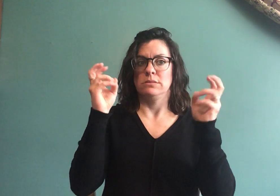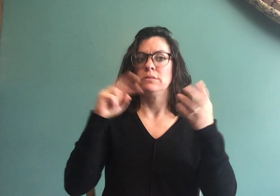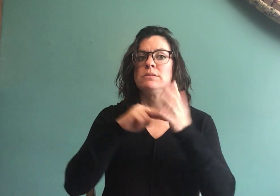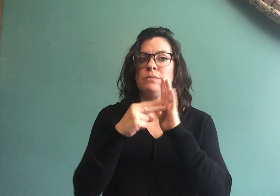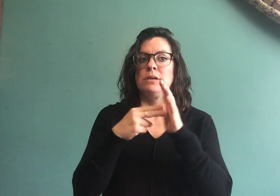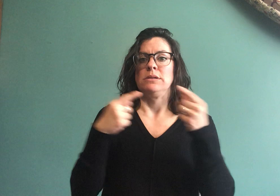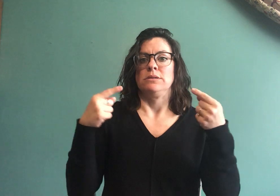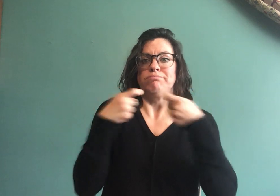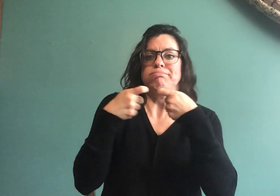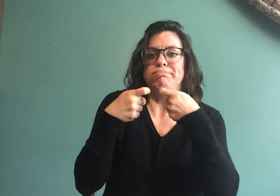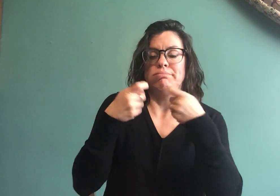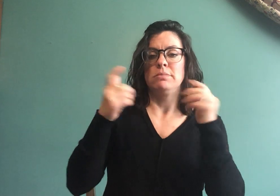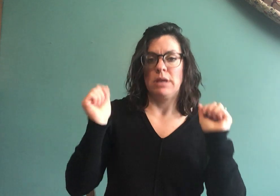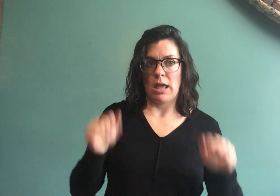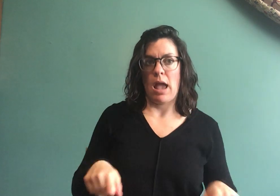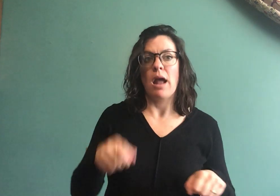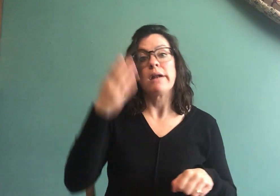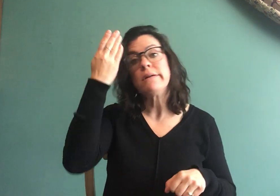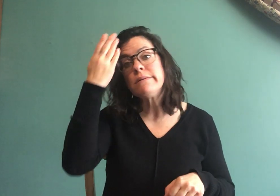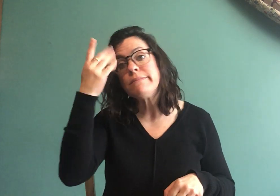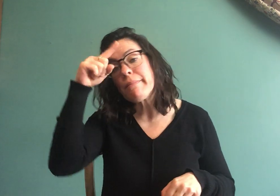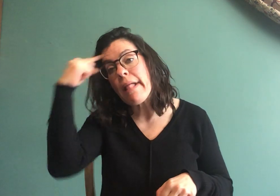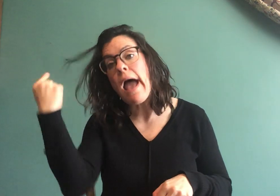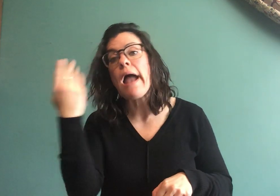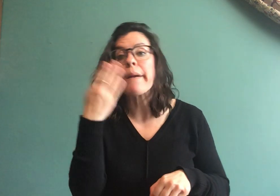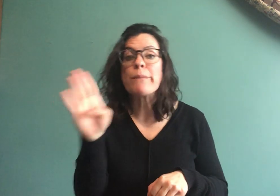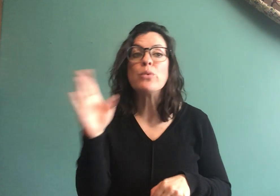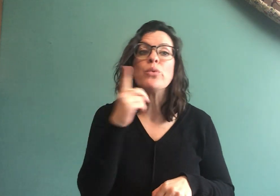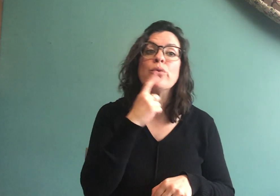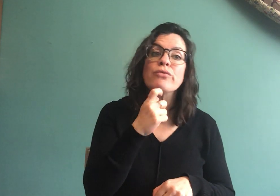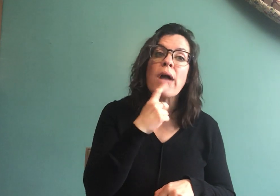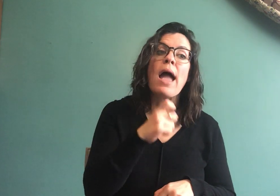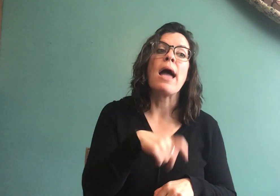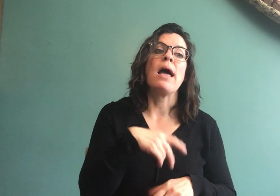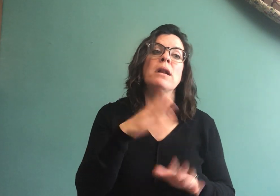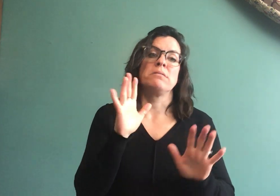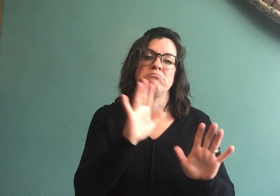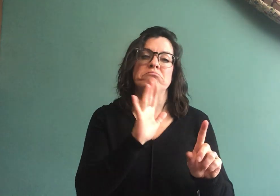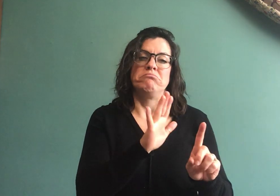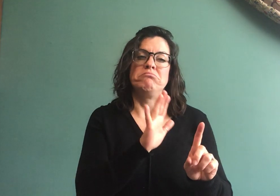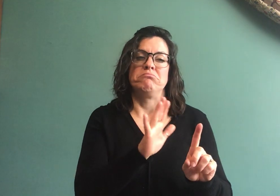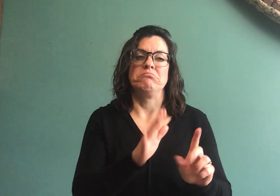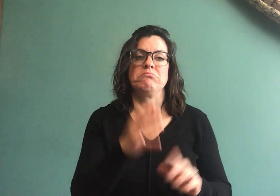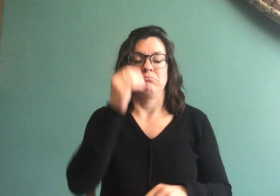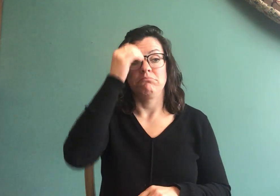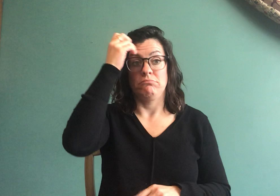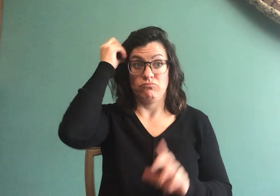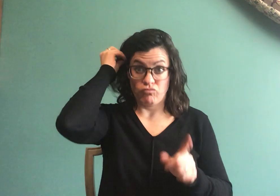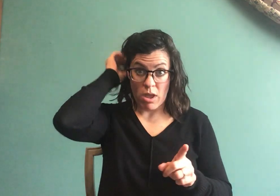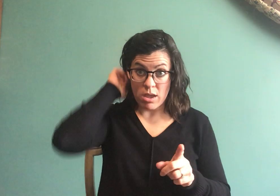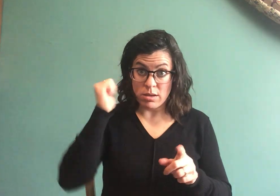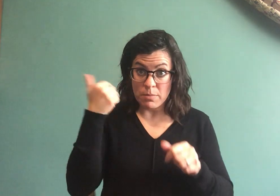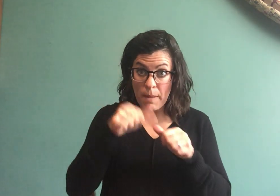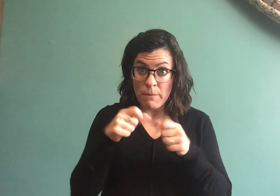I got a red, and I got another black, right? Yes. How many hot conductors in